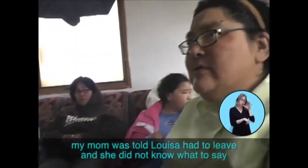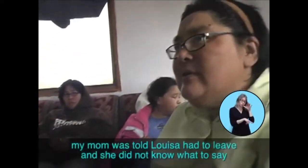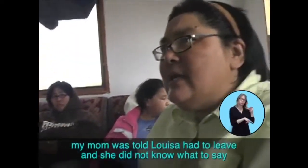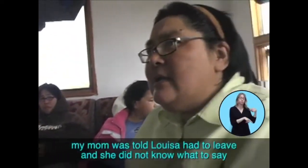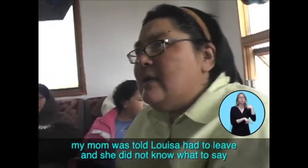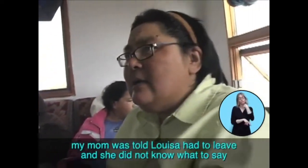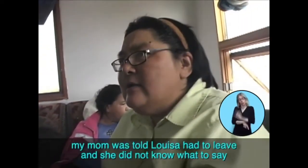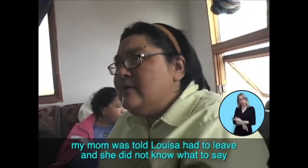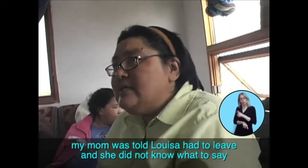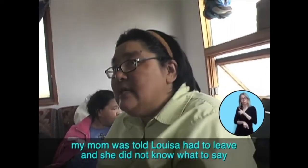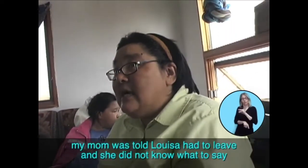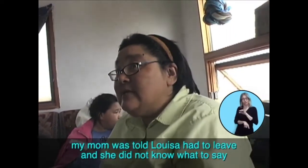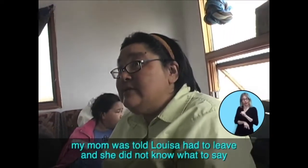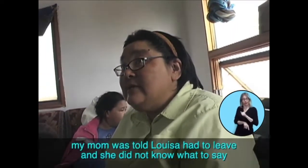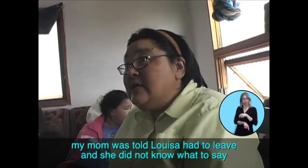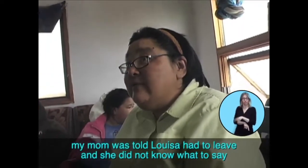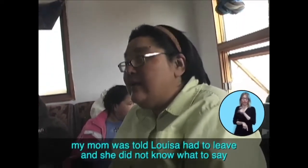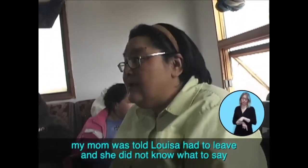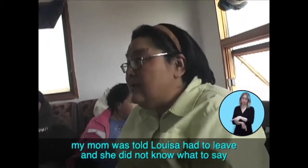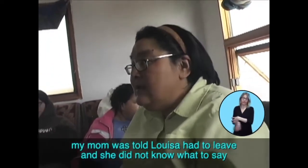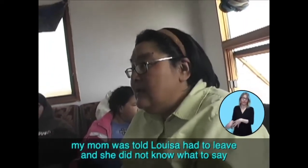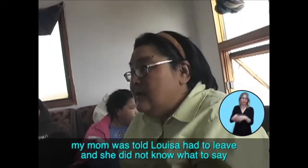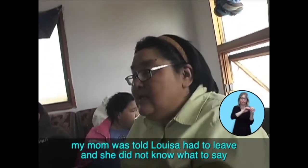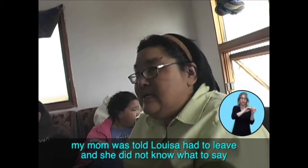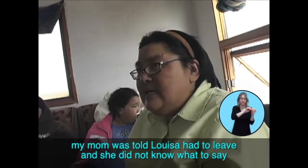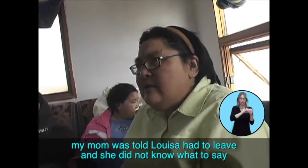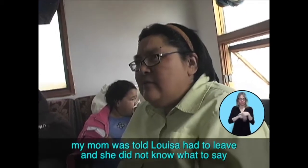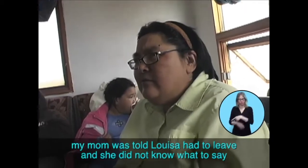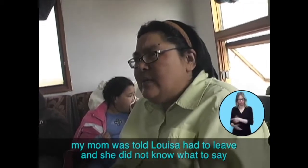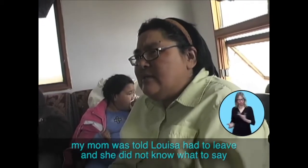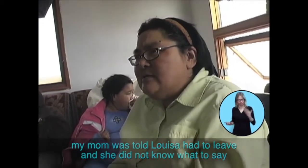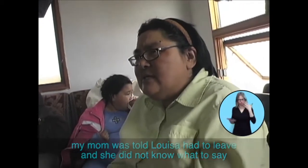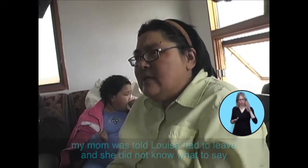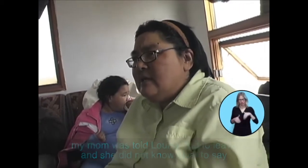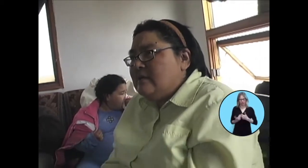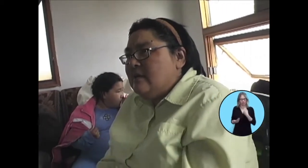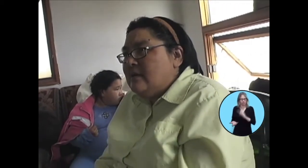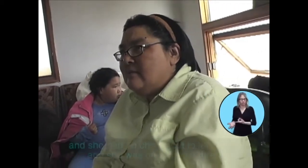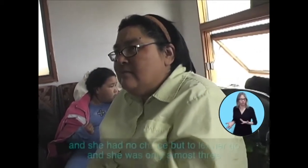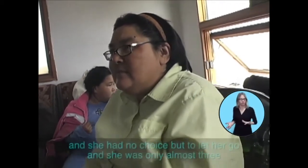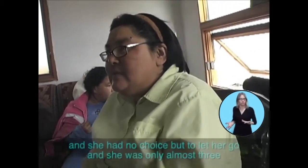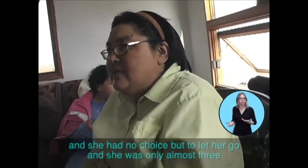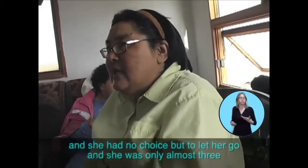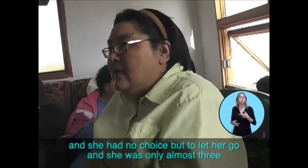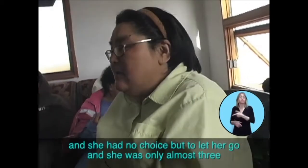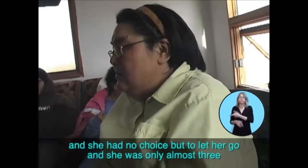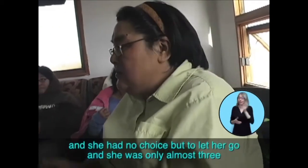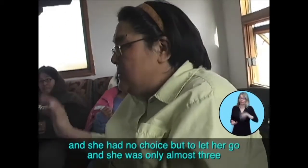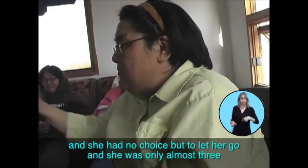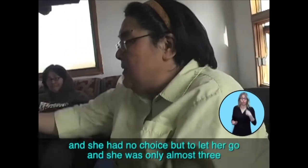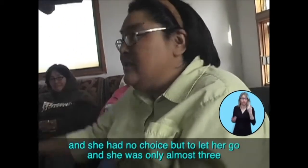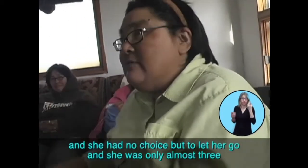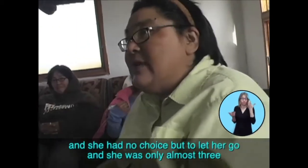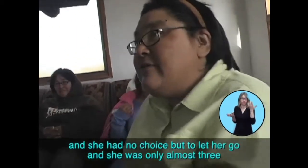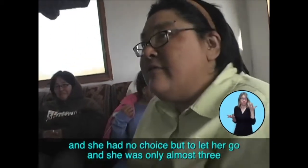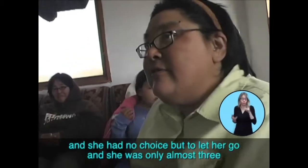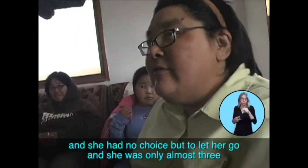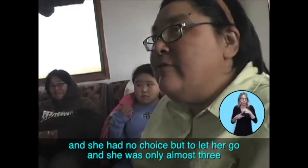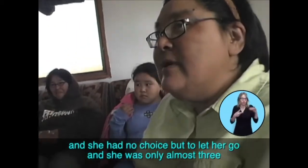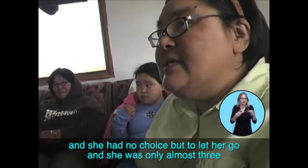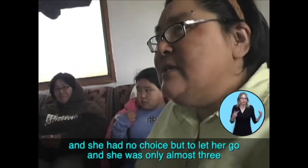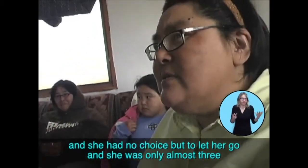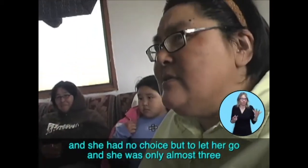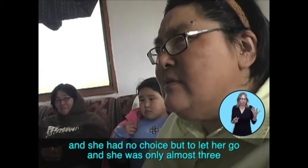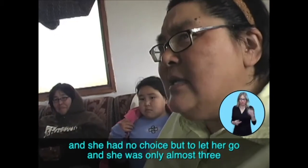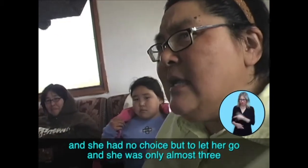I was told that Luisa had to leave, and she didn't know what to say, and she had no choice but to let her